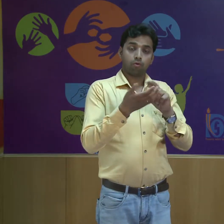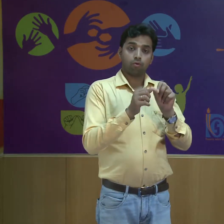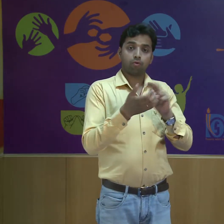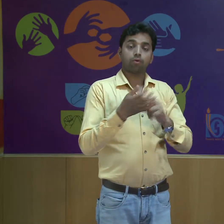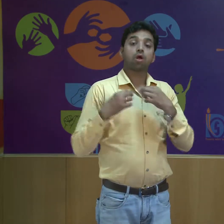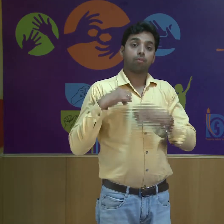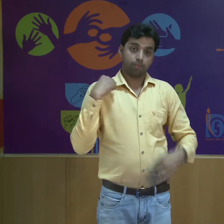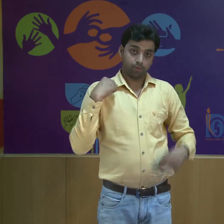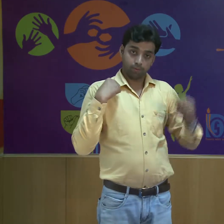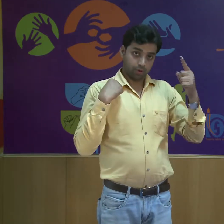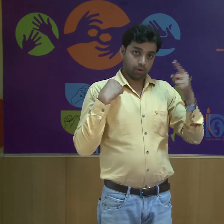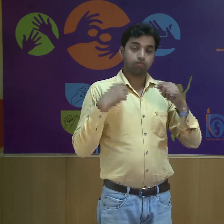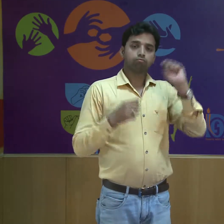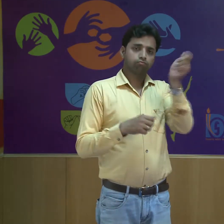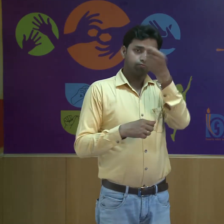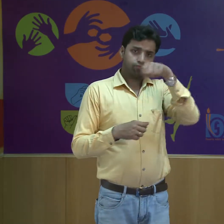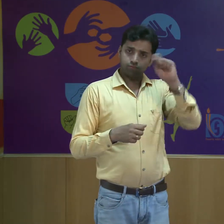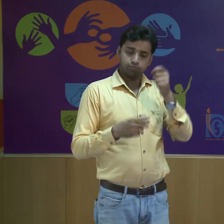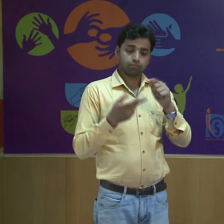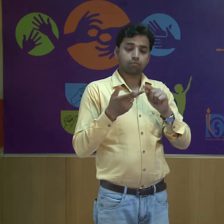Brahmins, Kshatriyas and Vaishyas.